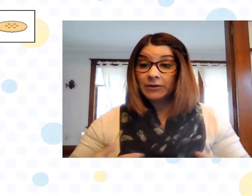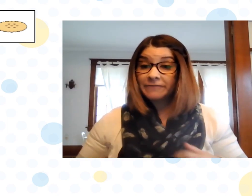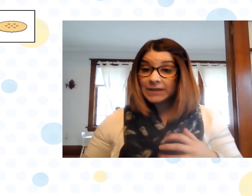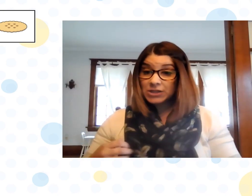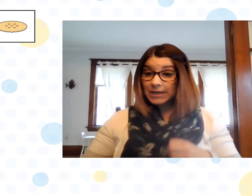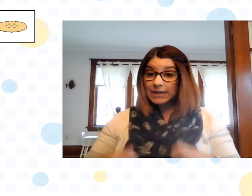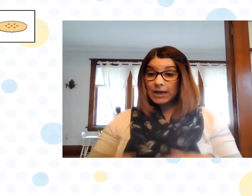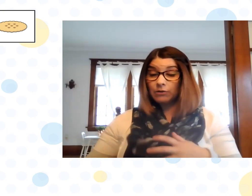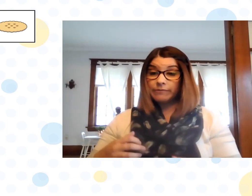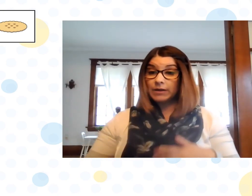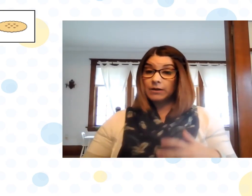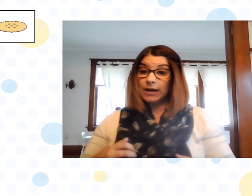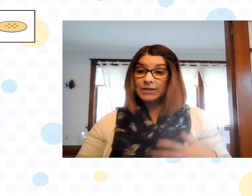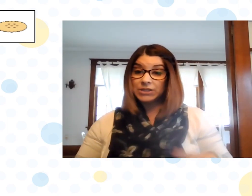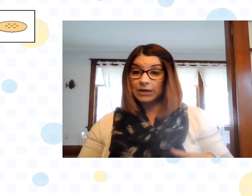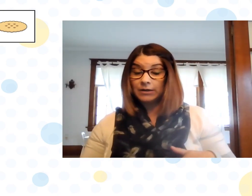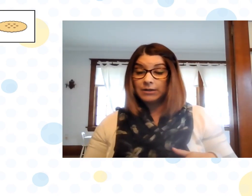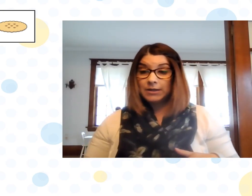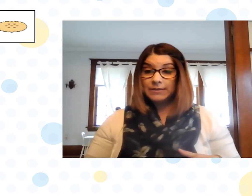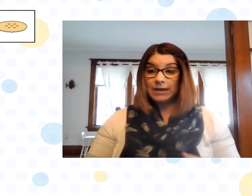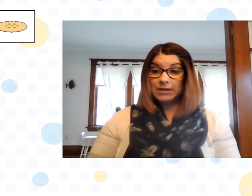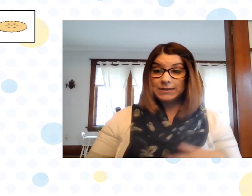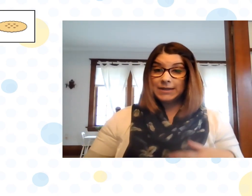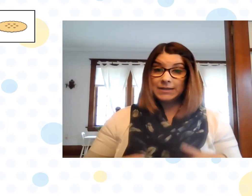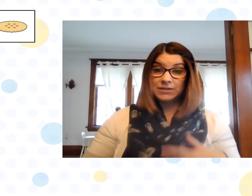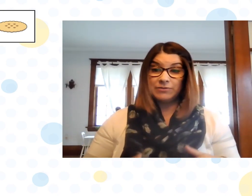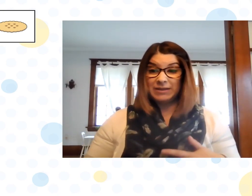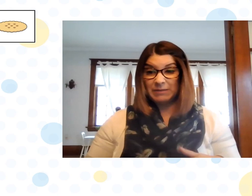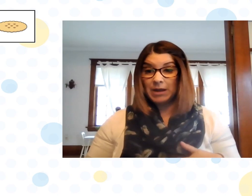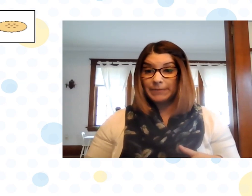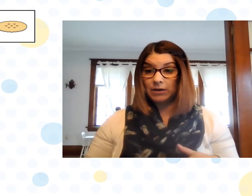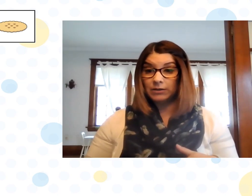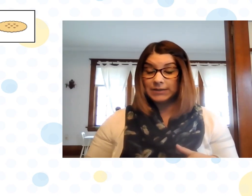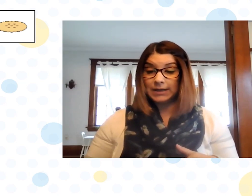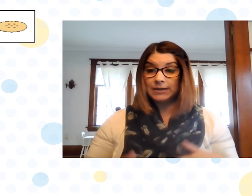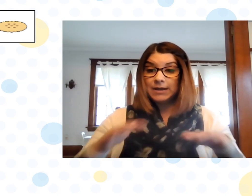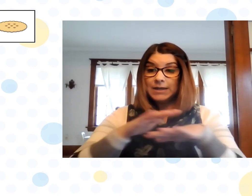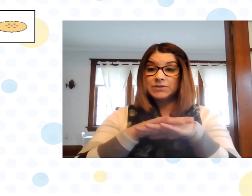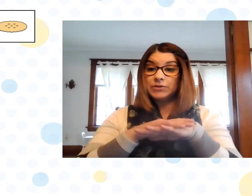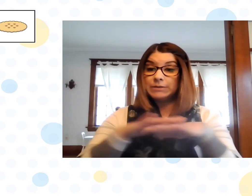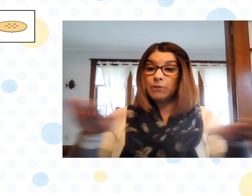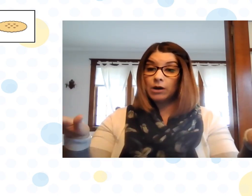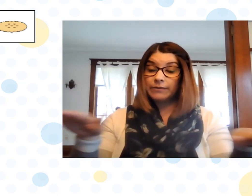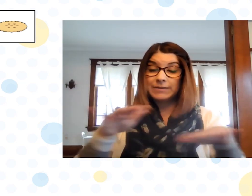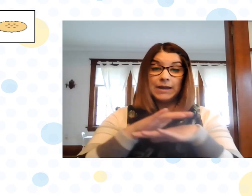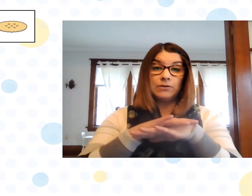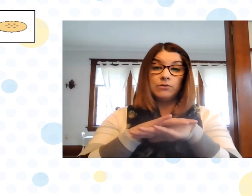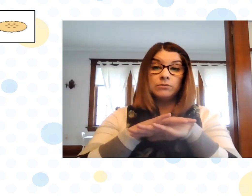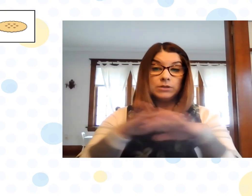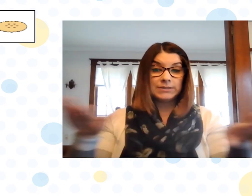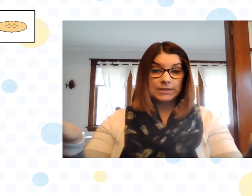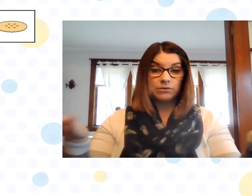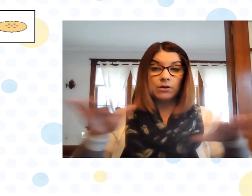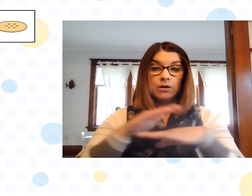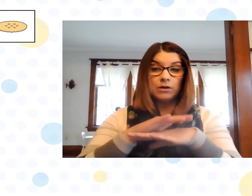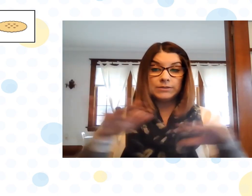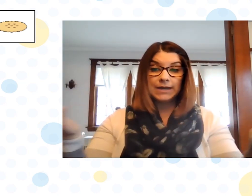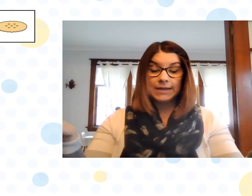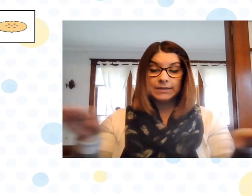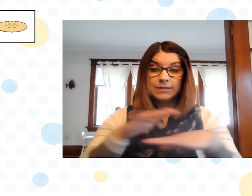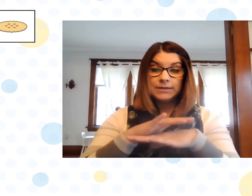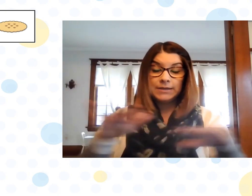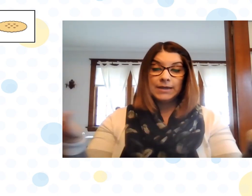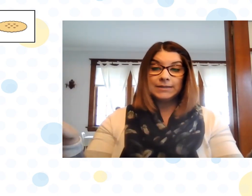they're fidgeting out of their high chair, that indicates to you that they might be all done. And so you can model the sign, oh, looks like you're all